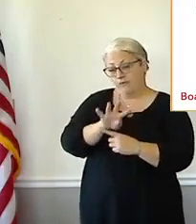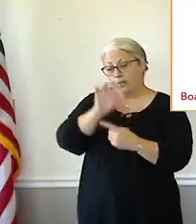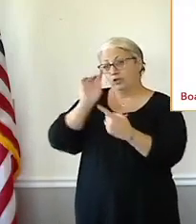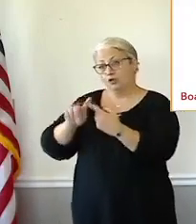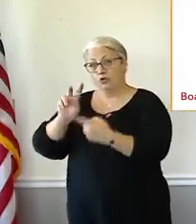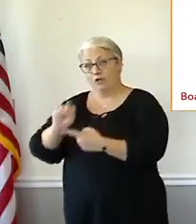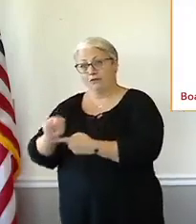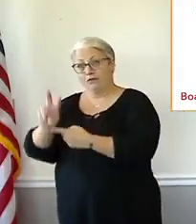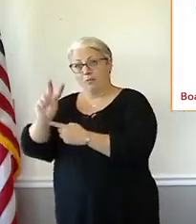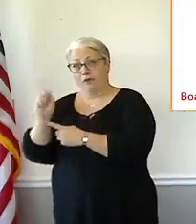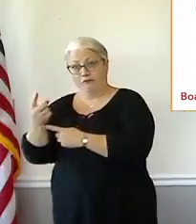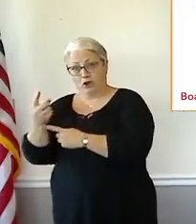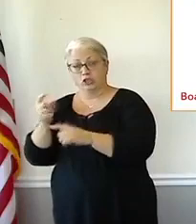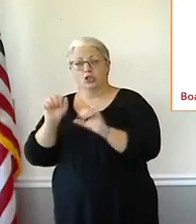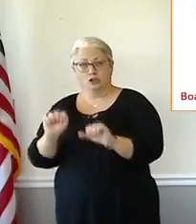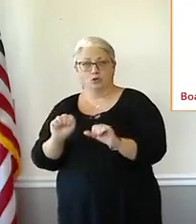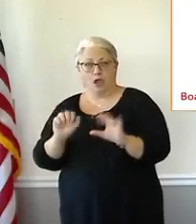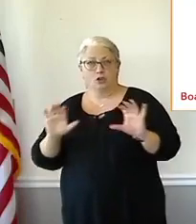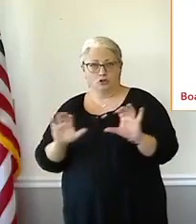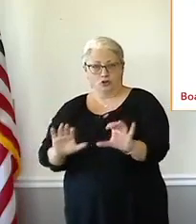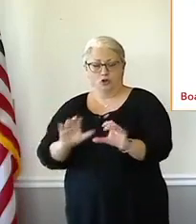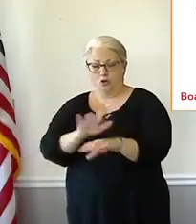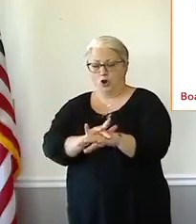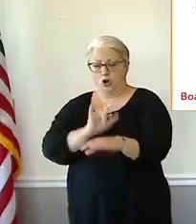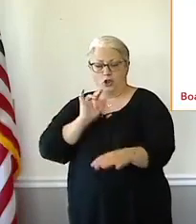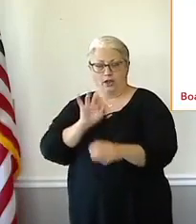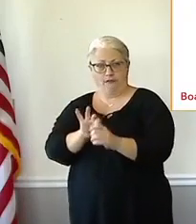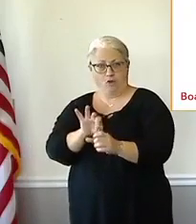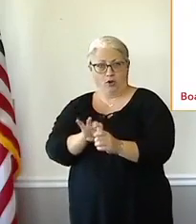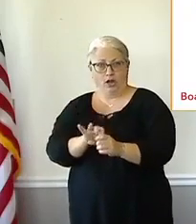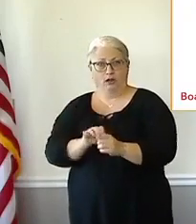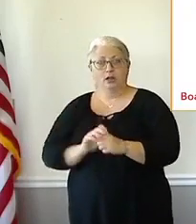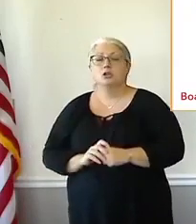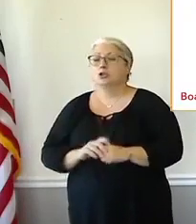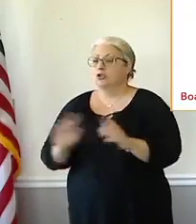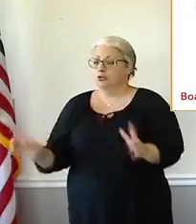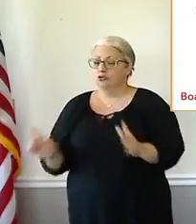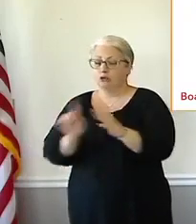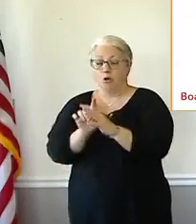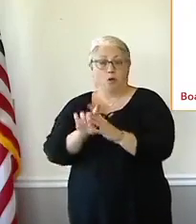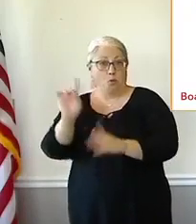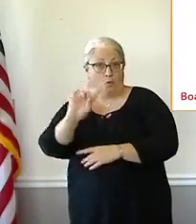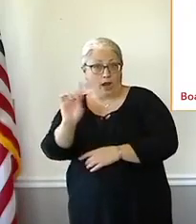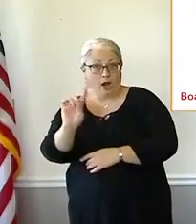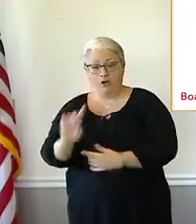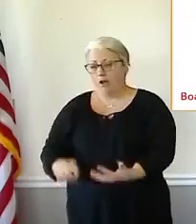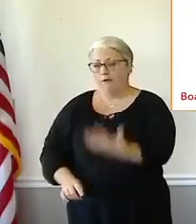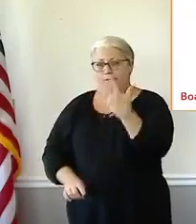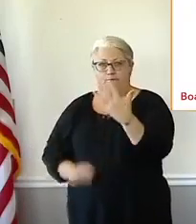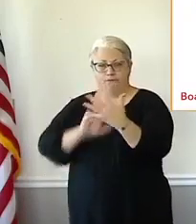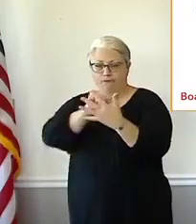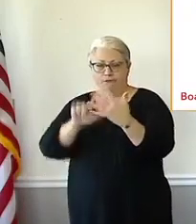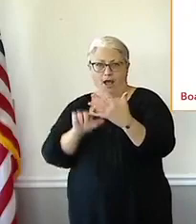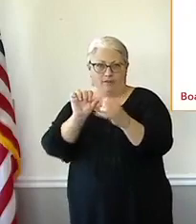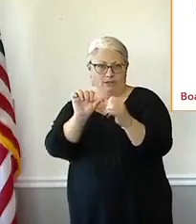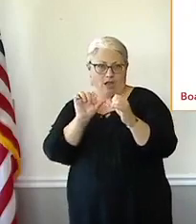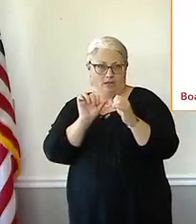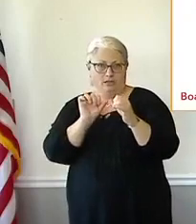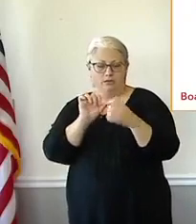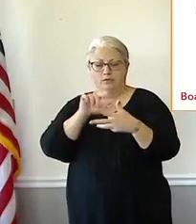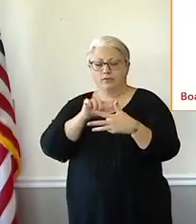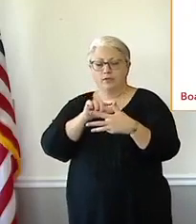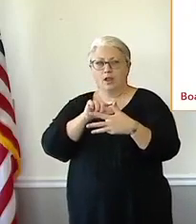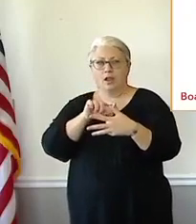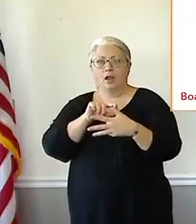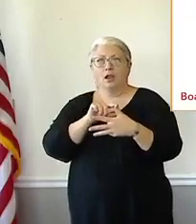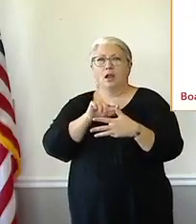can participate in early voting. Now, this is in person. You show up to one of 5 poll sites: Fishkill Town Hall in the town of Fishkill, Rhinebeck